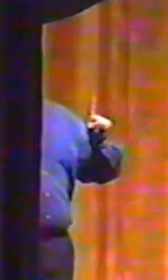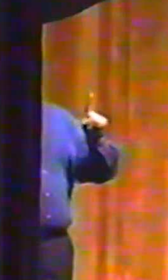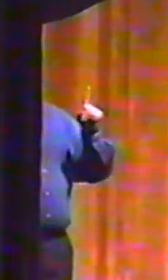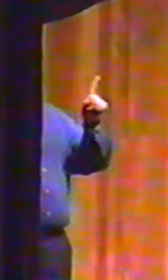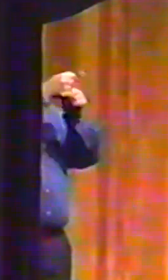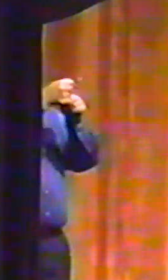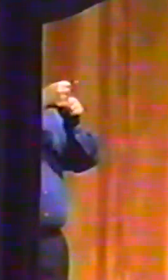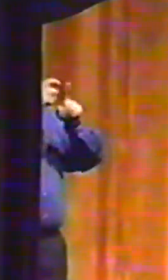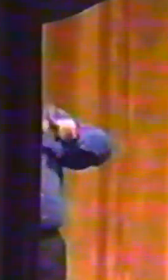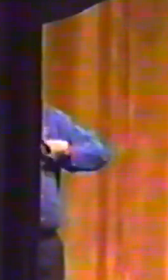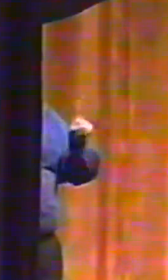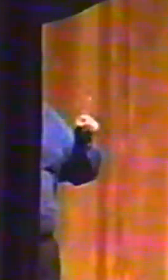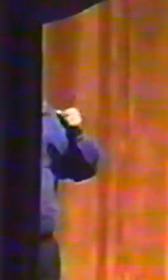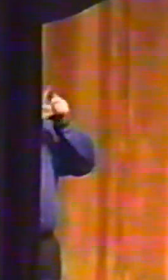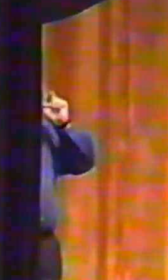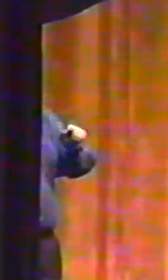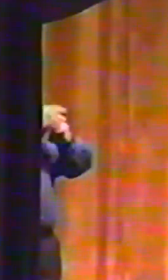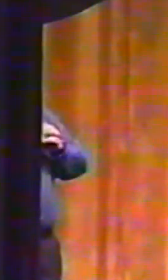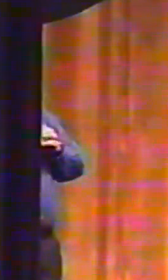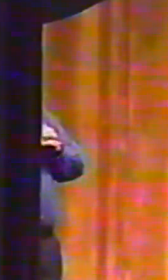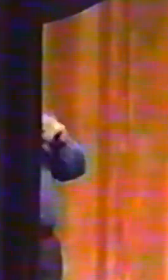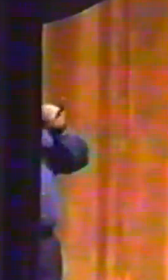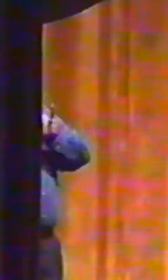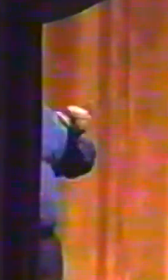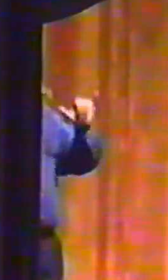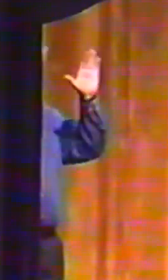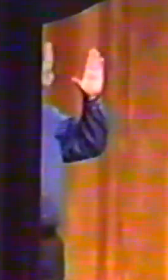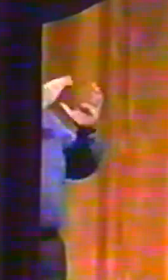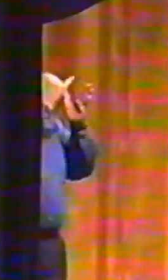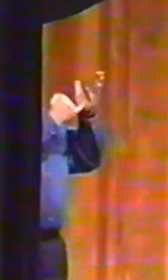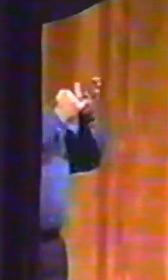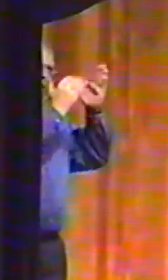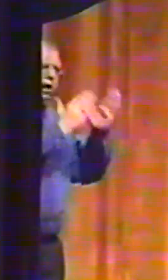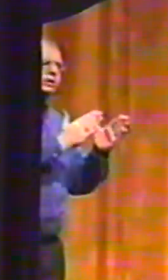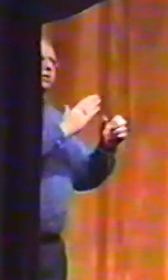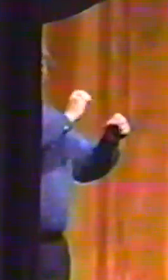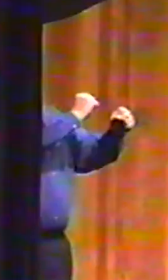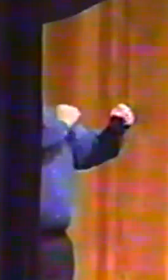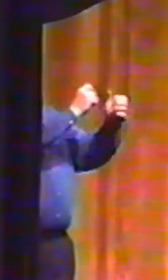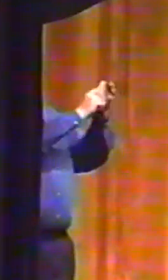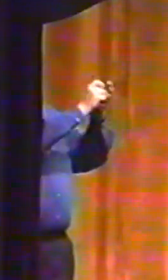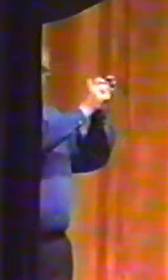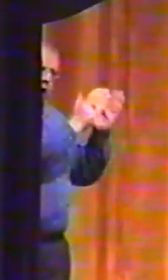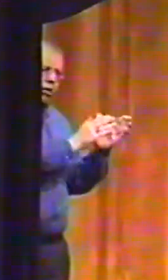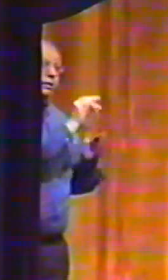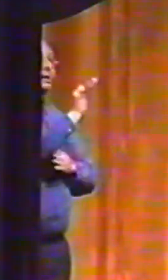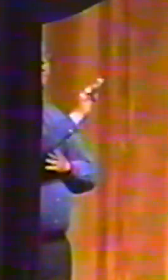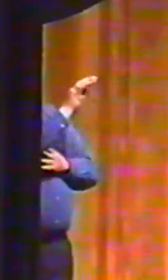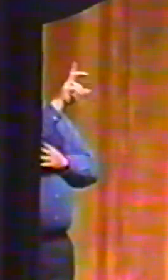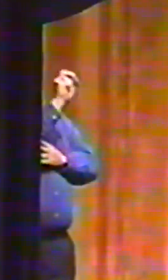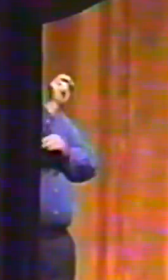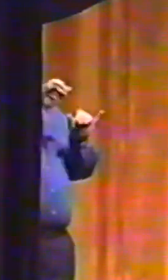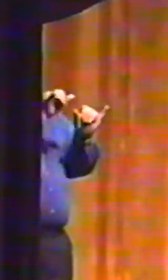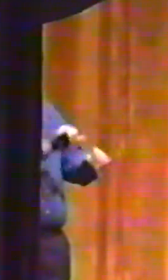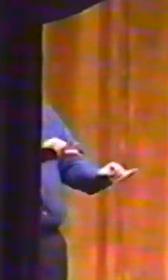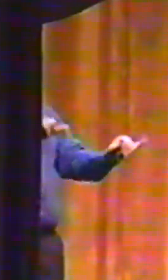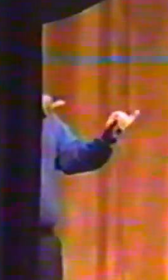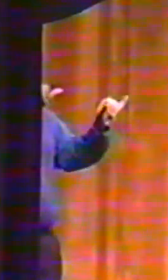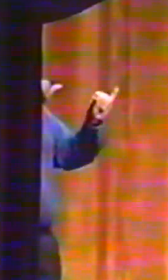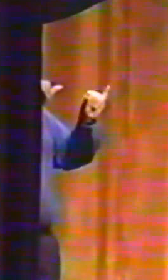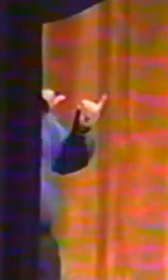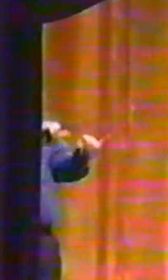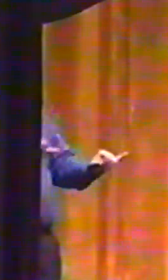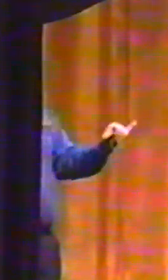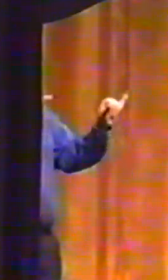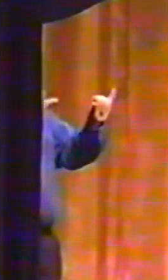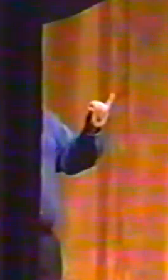great artists and composers of our time, and that is this: that if you're doing the same thing that everyone else is